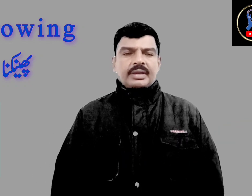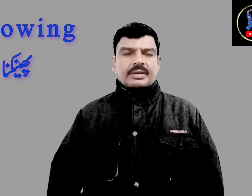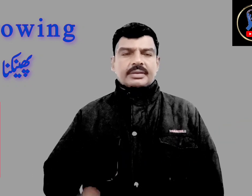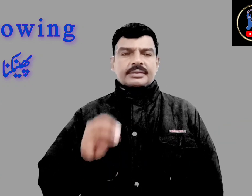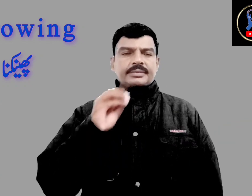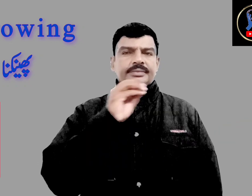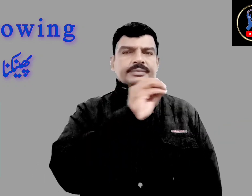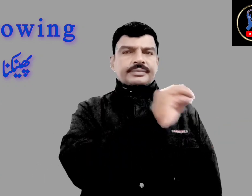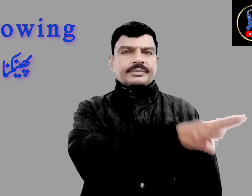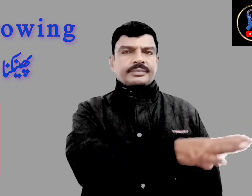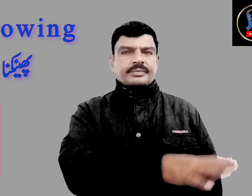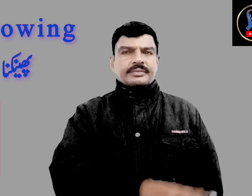throwing,